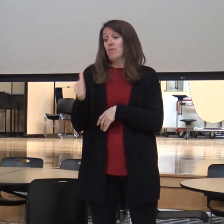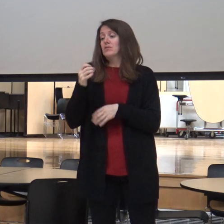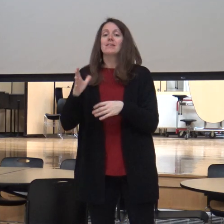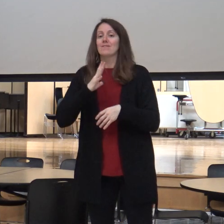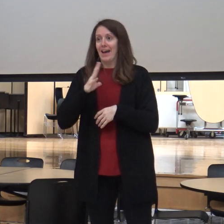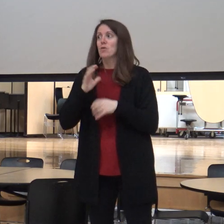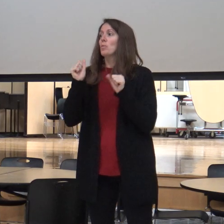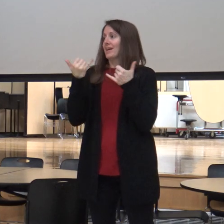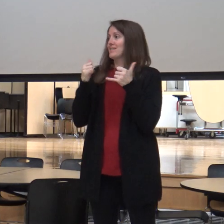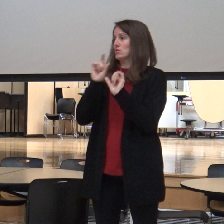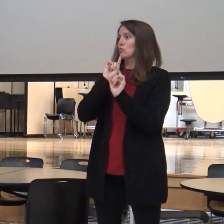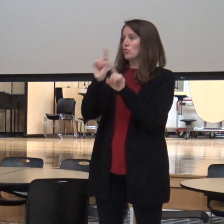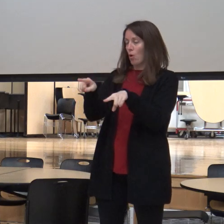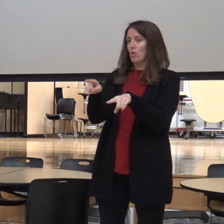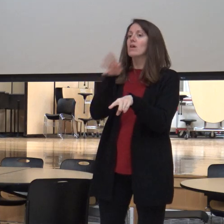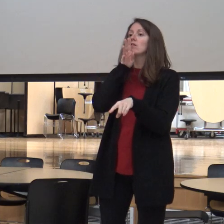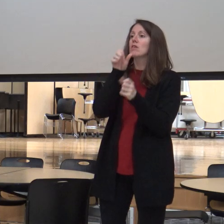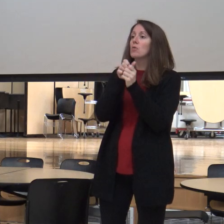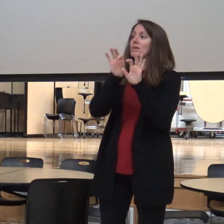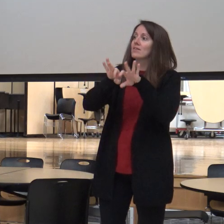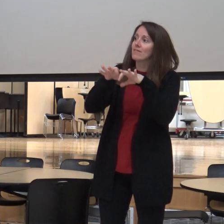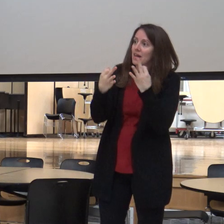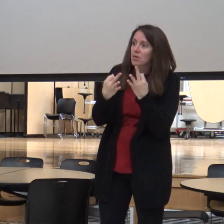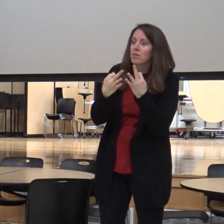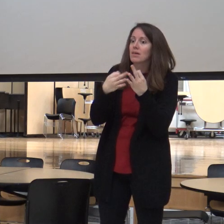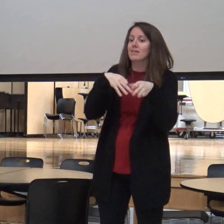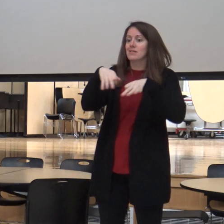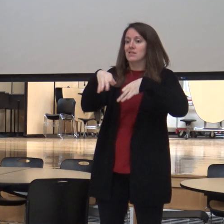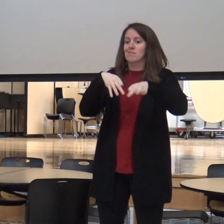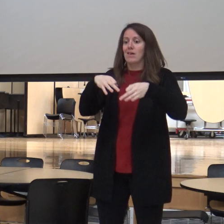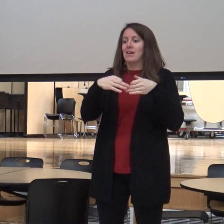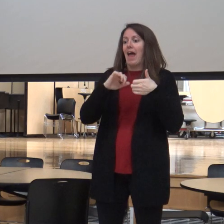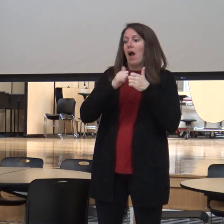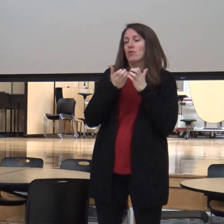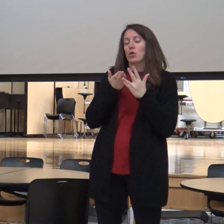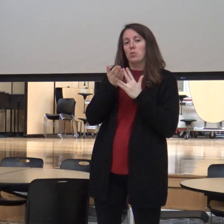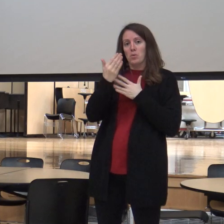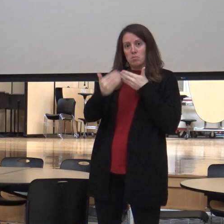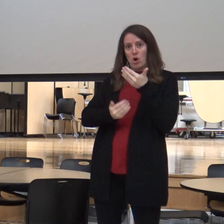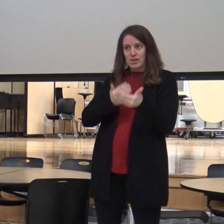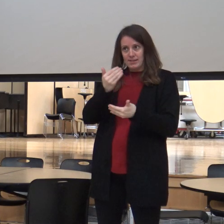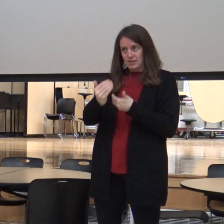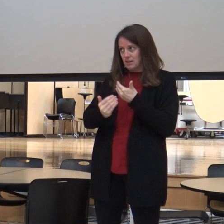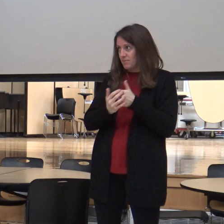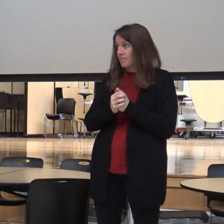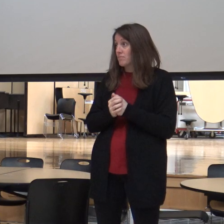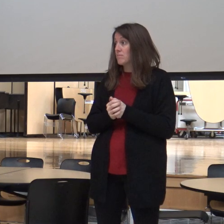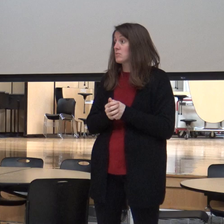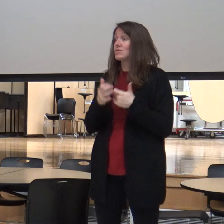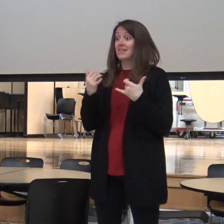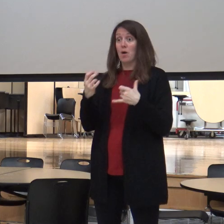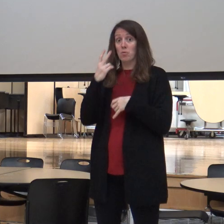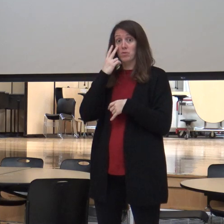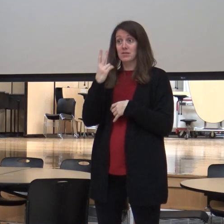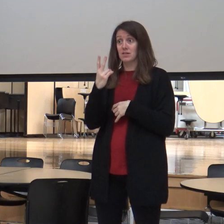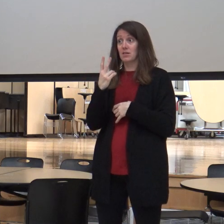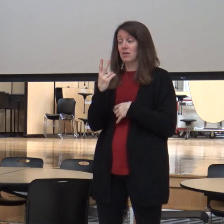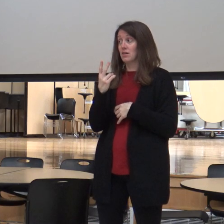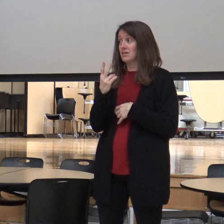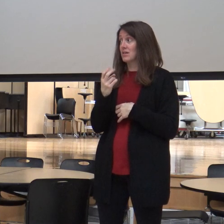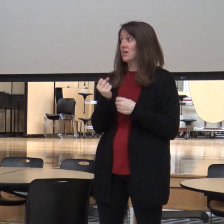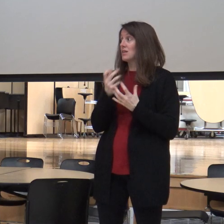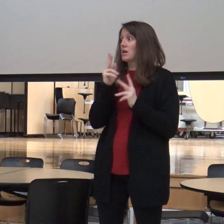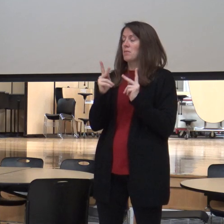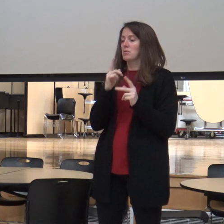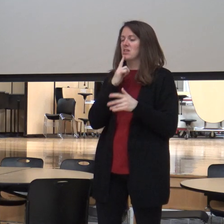family. Here's some things, we're gonna guide you through this process of how to help. Now, what we have seen now, which is great, is the majority of the time, people that say, you know, screw